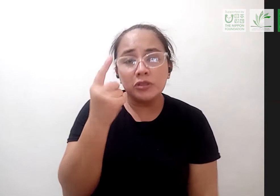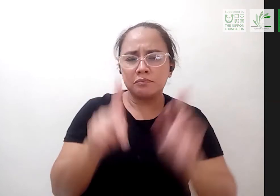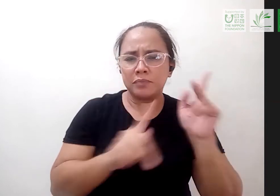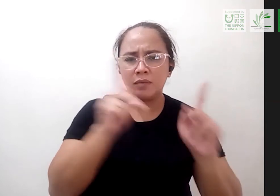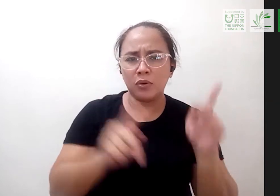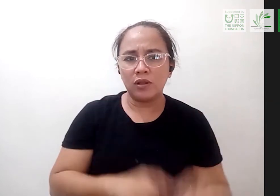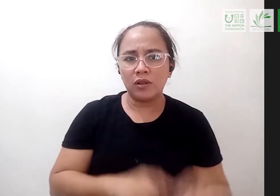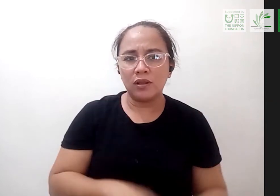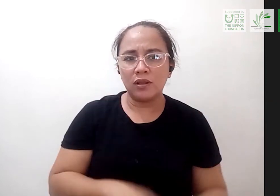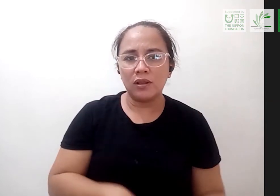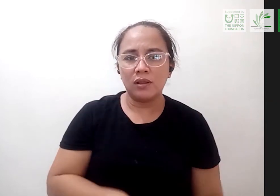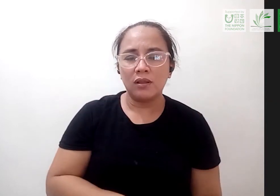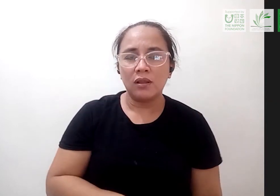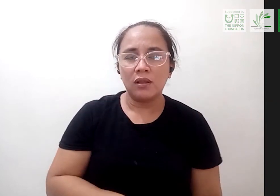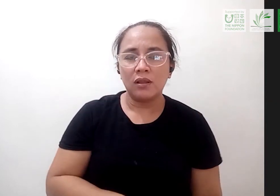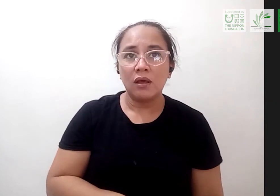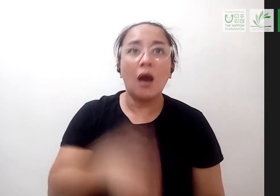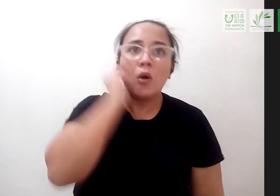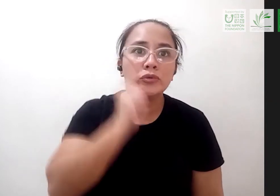of the time.